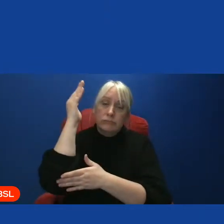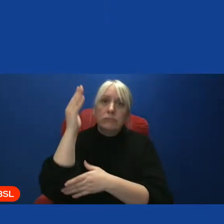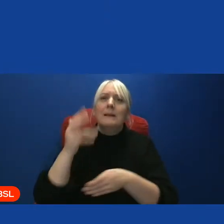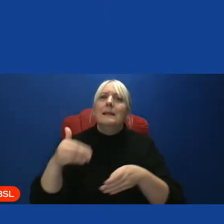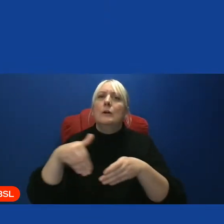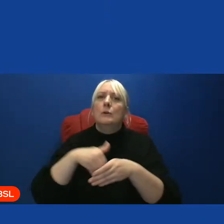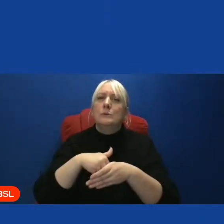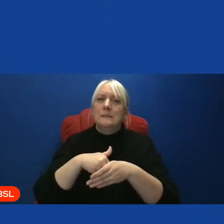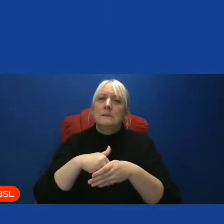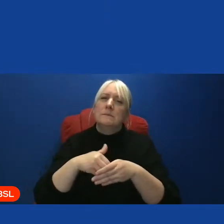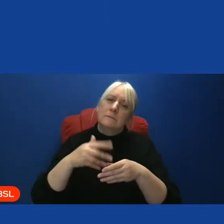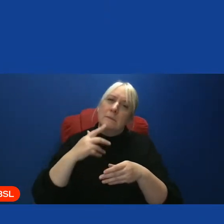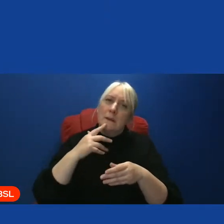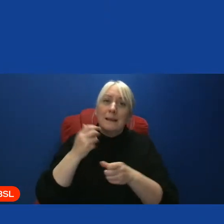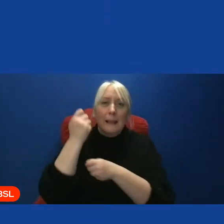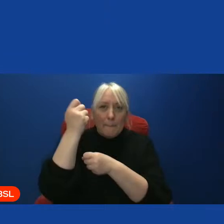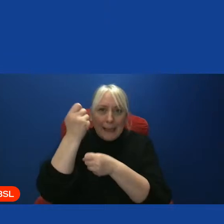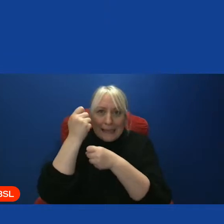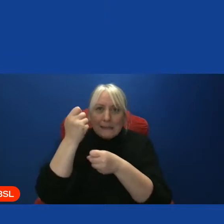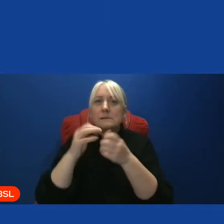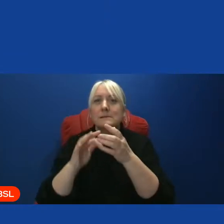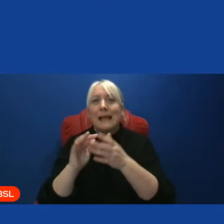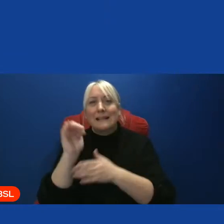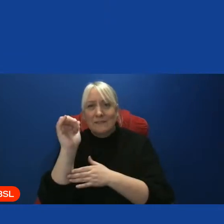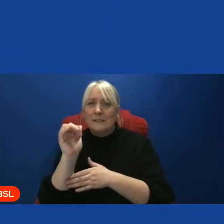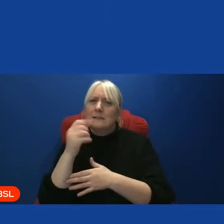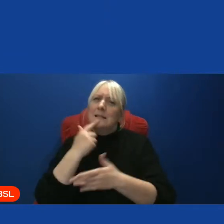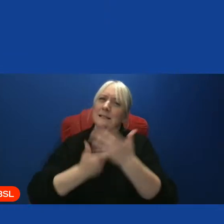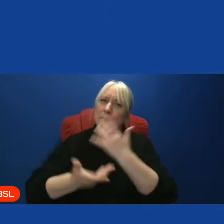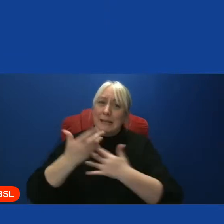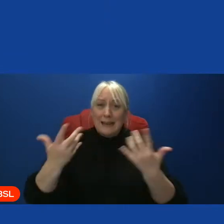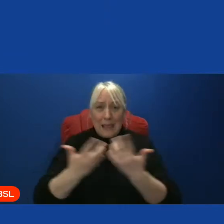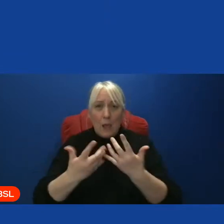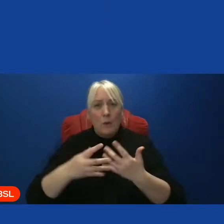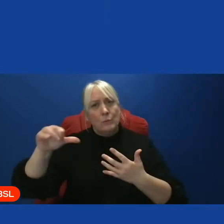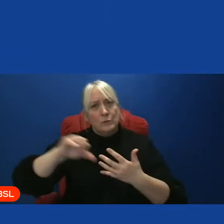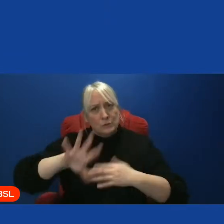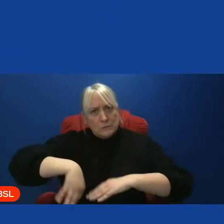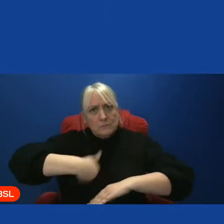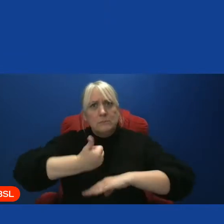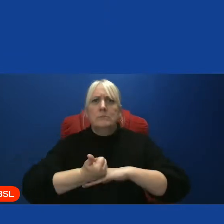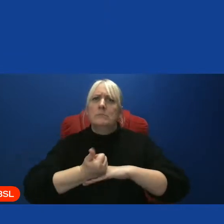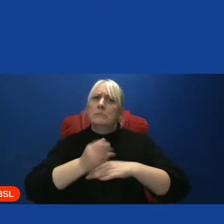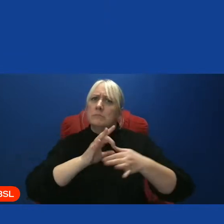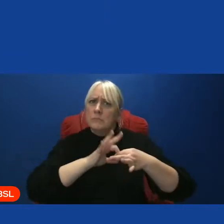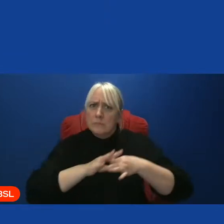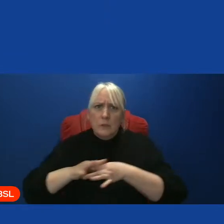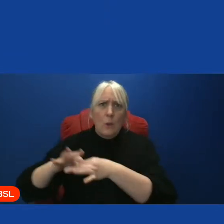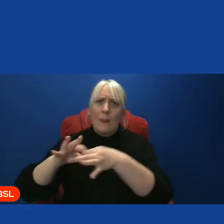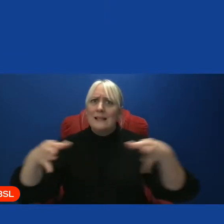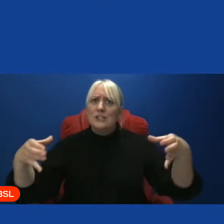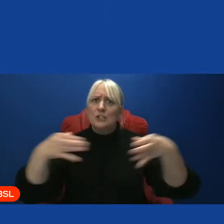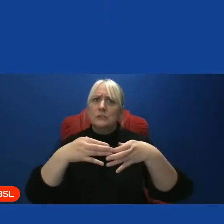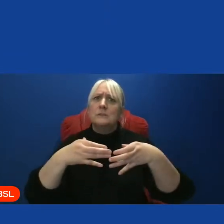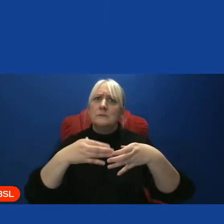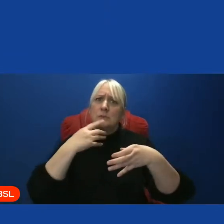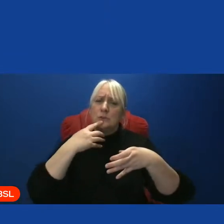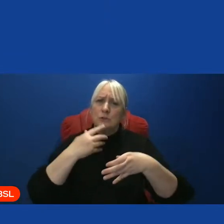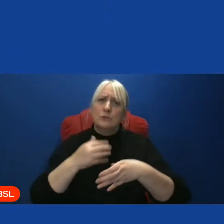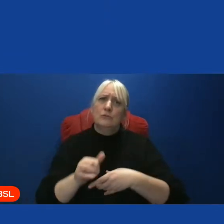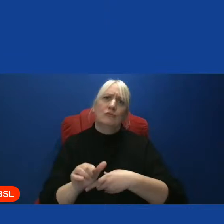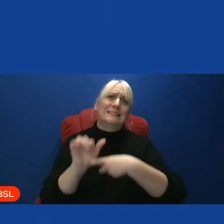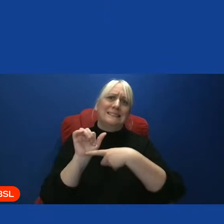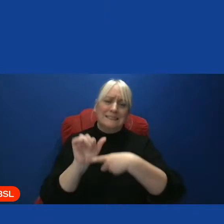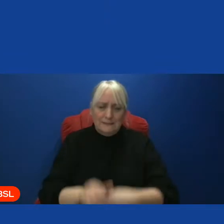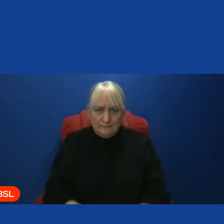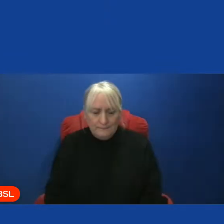and organisations around how we should unite and build a coalition of resistance against these savage attacks. Just by